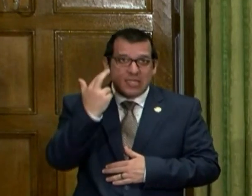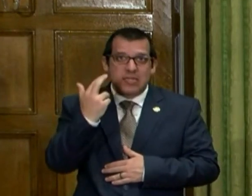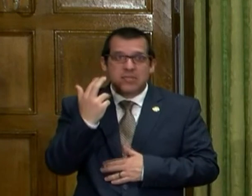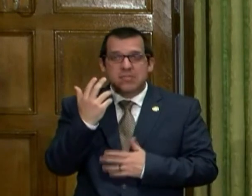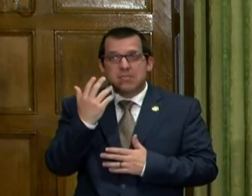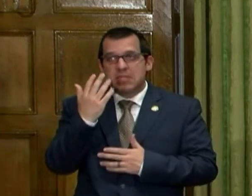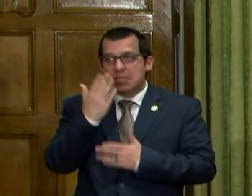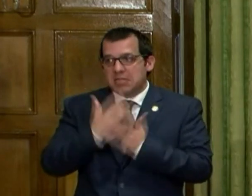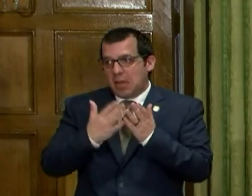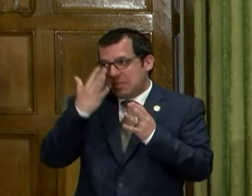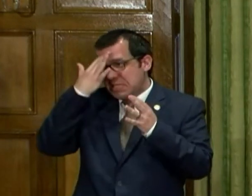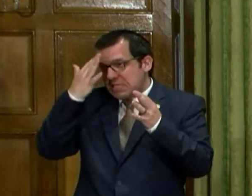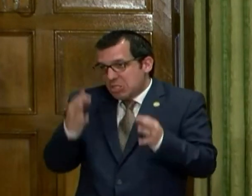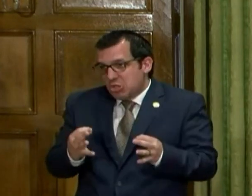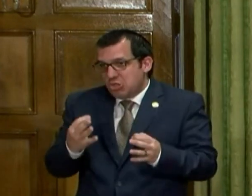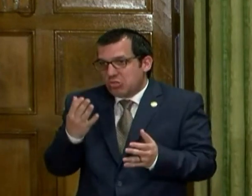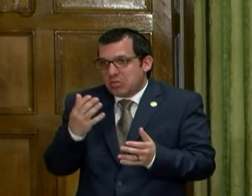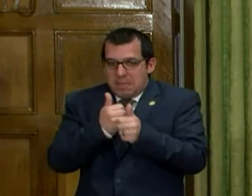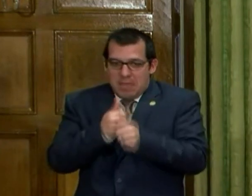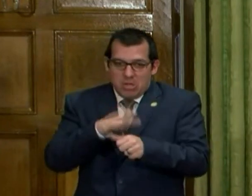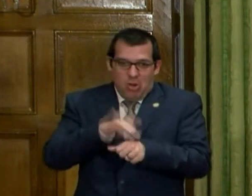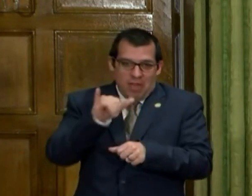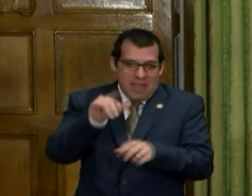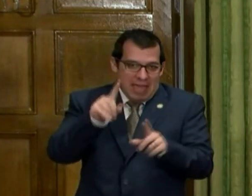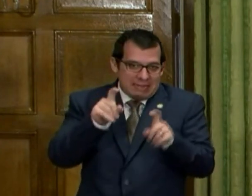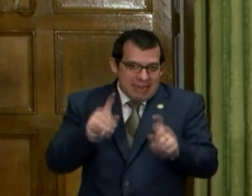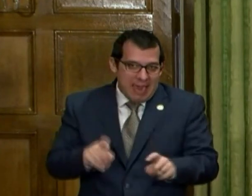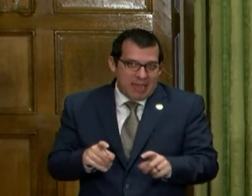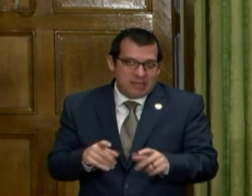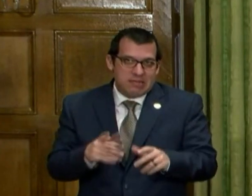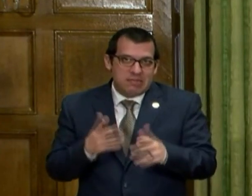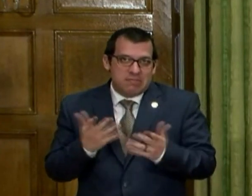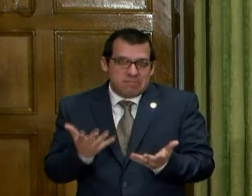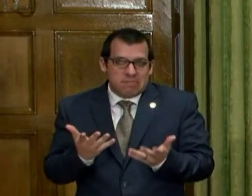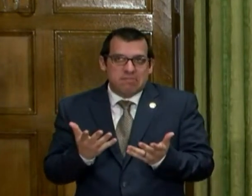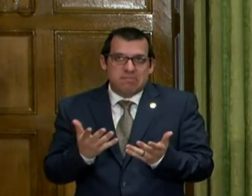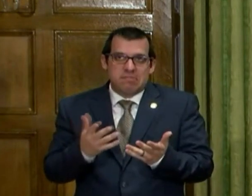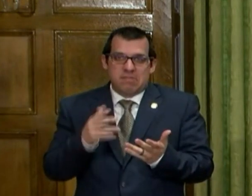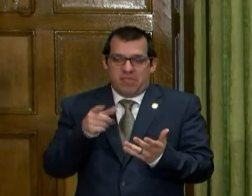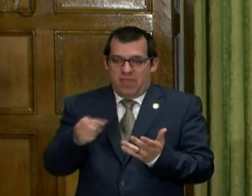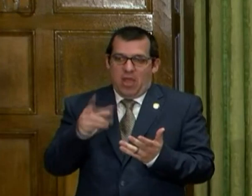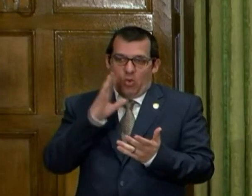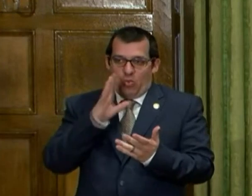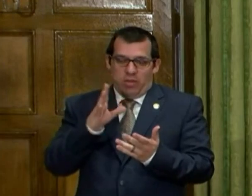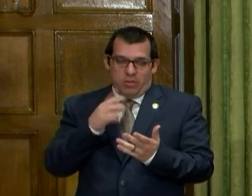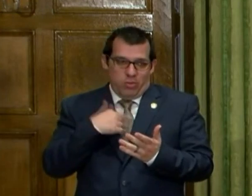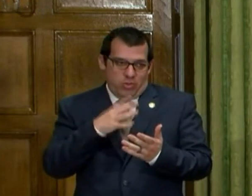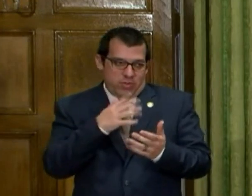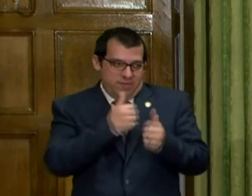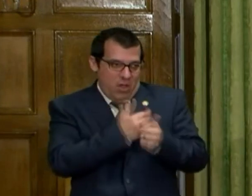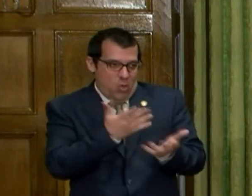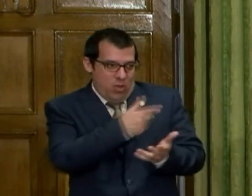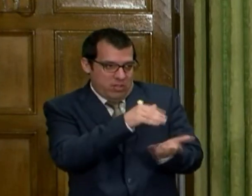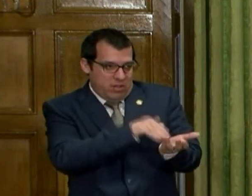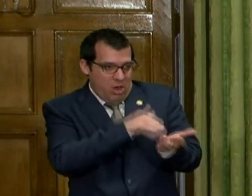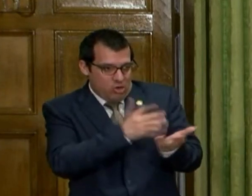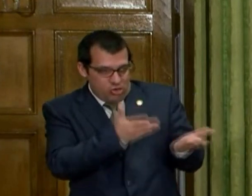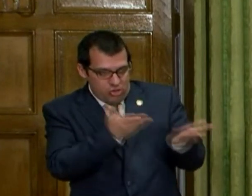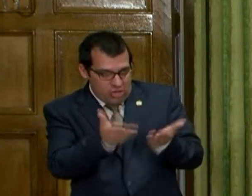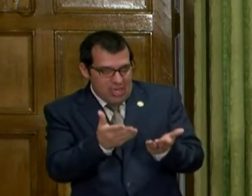some decision that would be made based on that test, then we'll defer to their judgment and go ahead